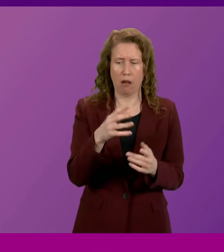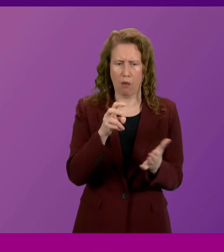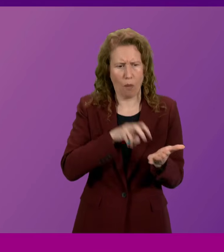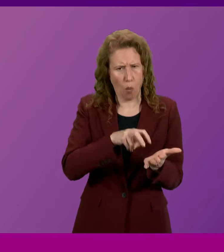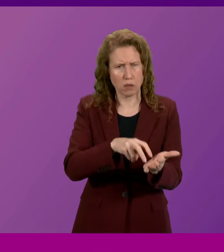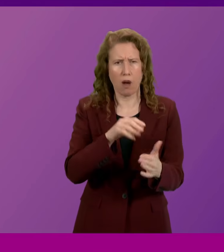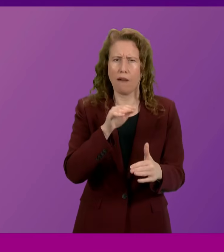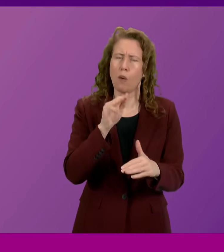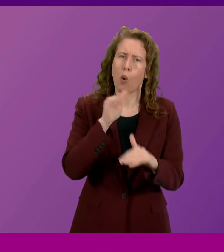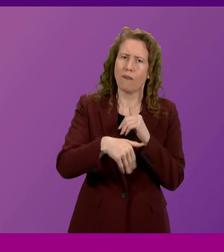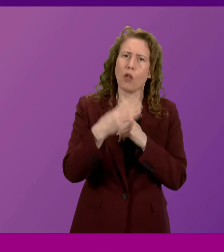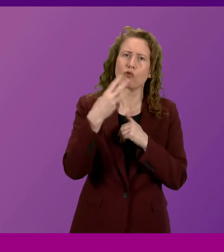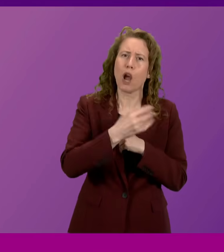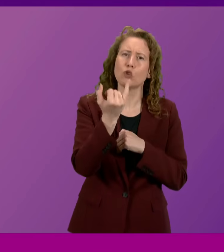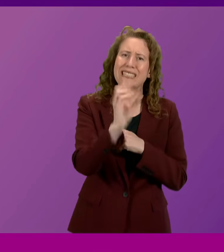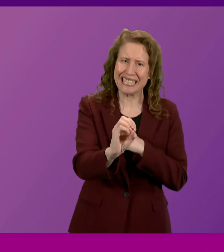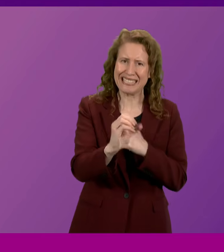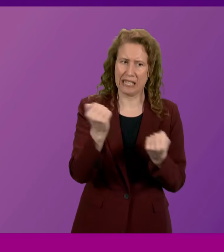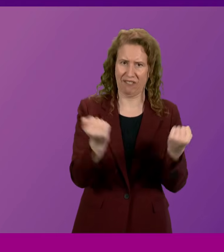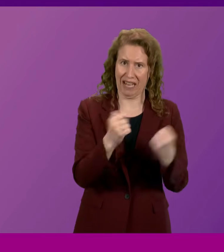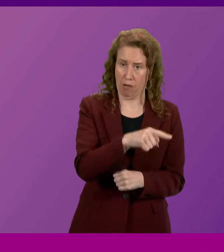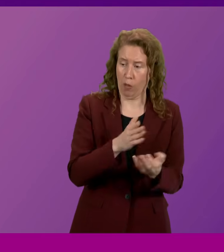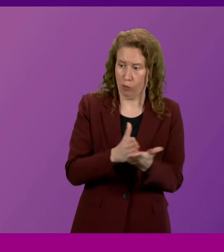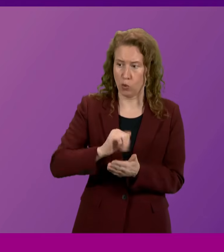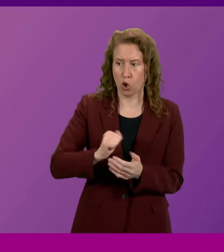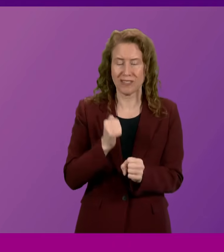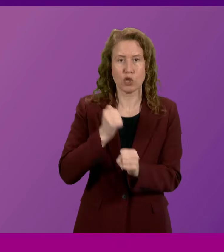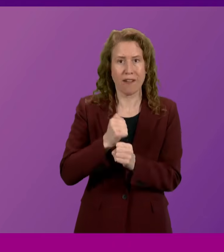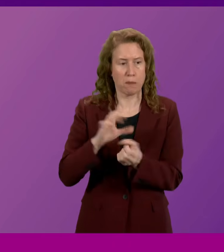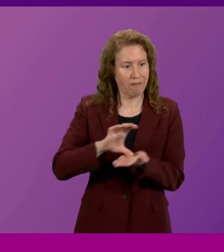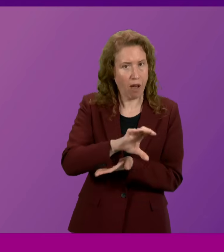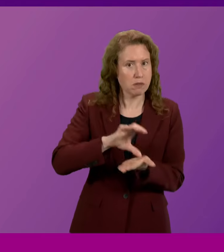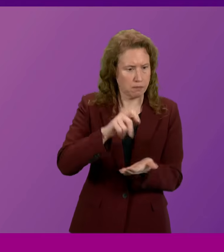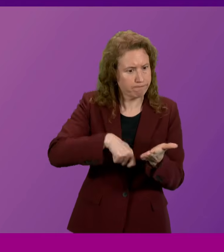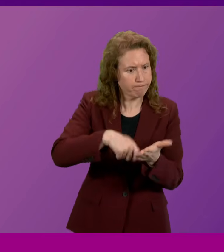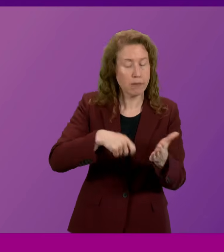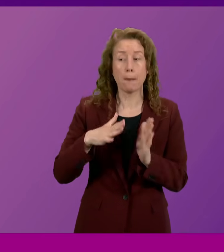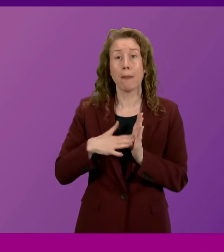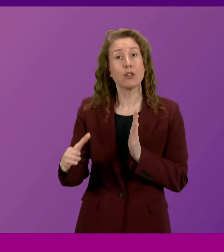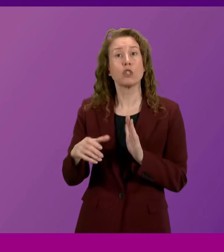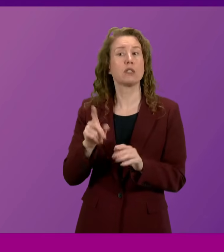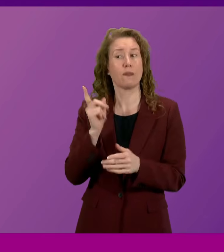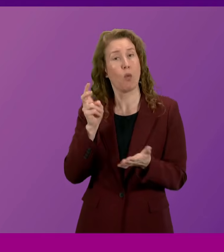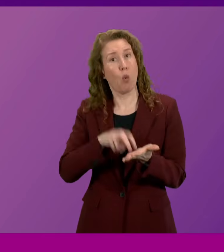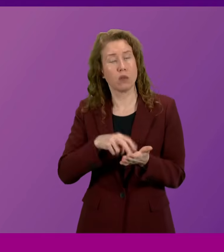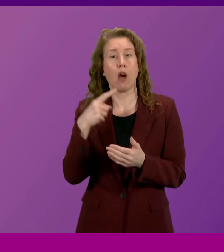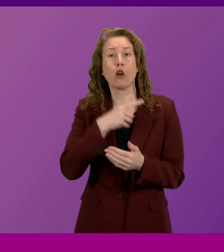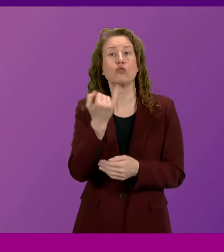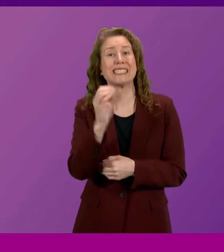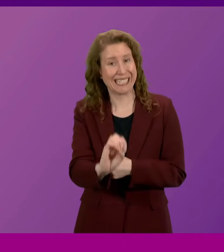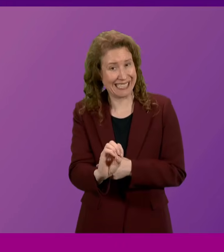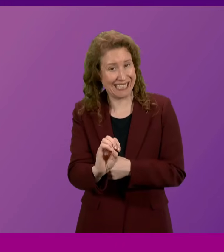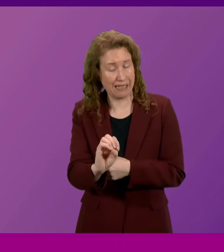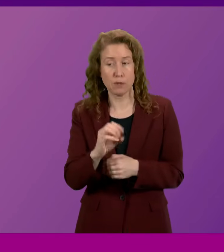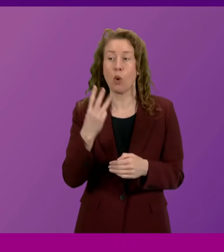than 360 vehicles through Scottish Government funding programmes, and Manchester have ordered 160.